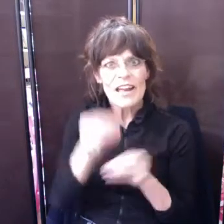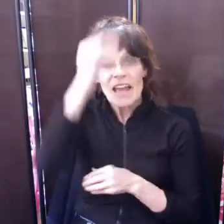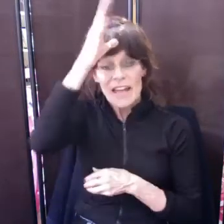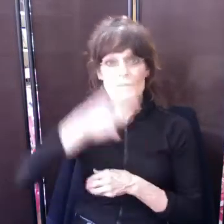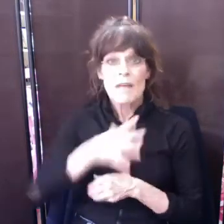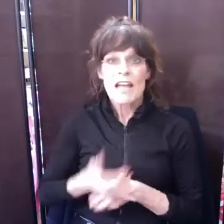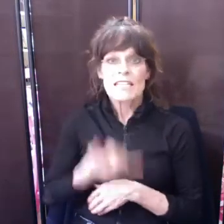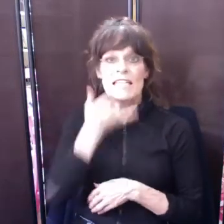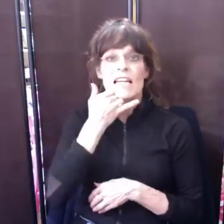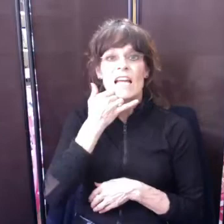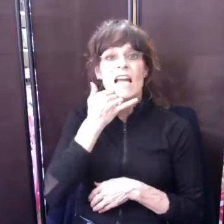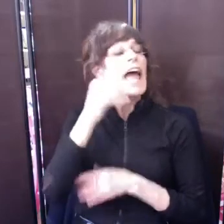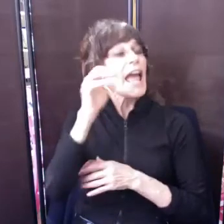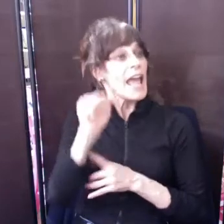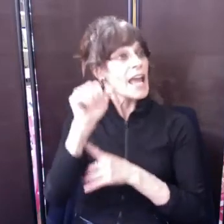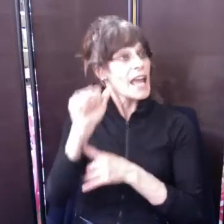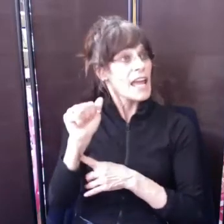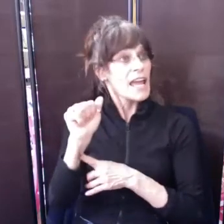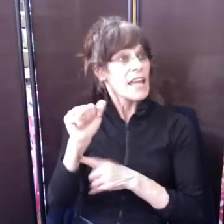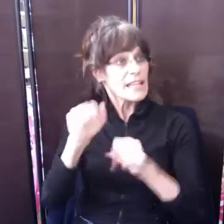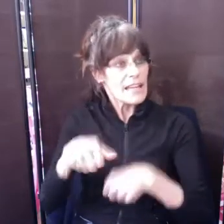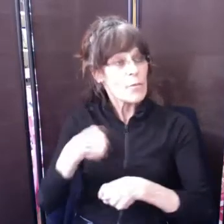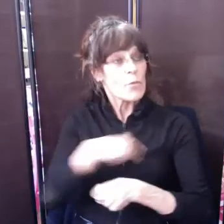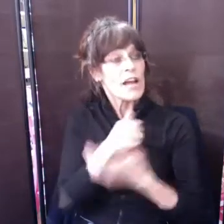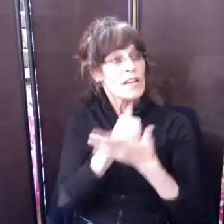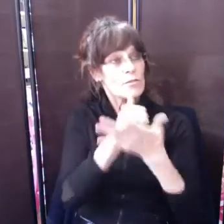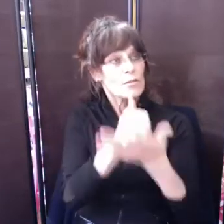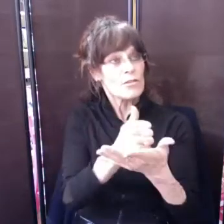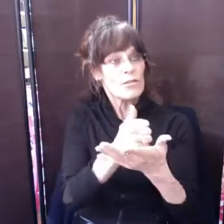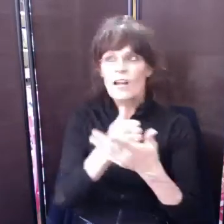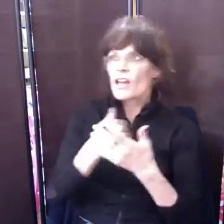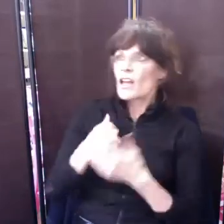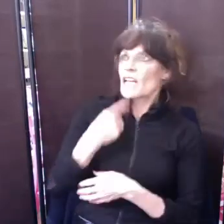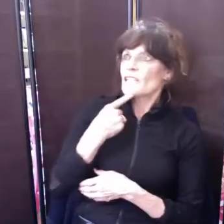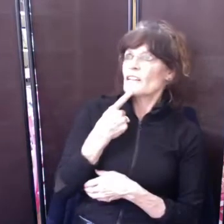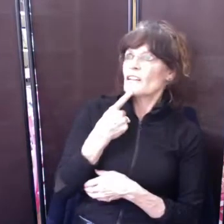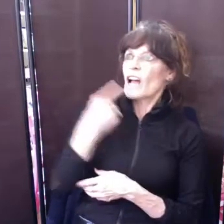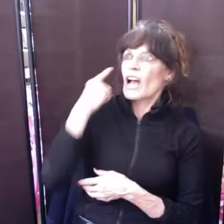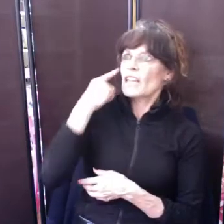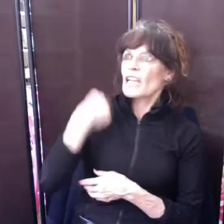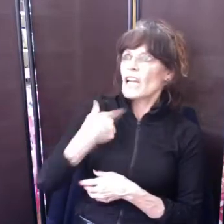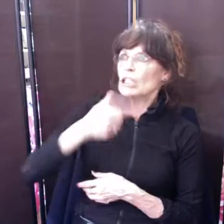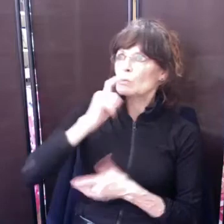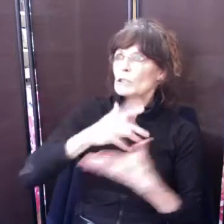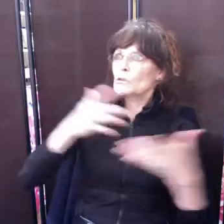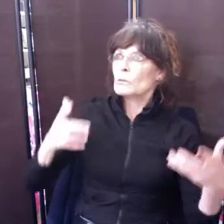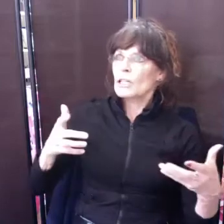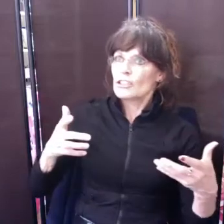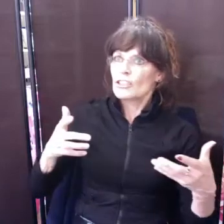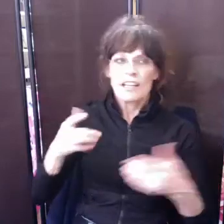said, "Alcoholics Anonymous, may we help you?" And I said, "I think I drink too much." And he said,